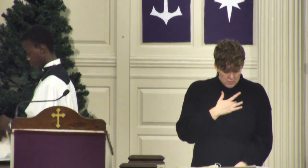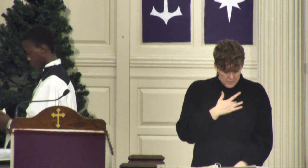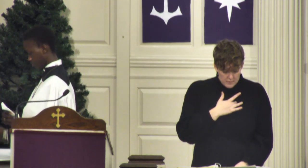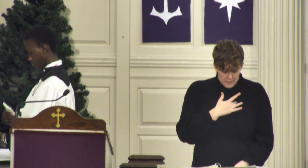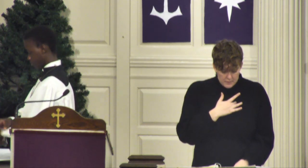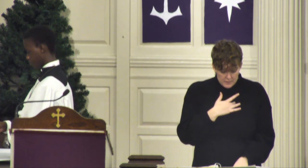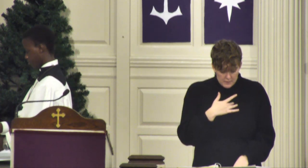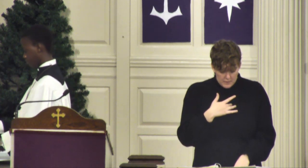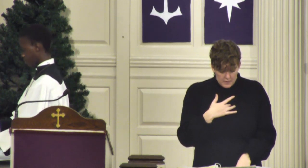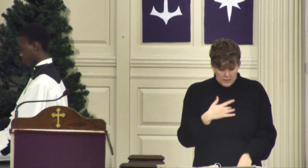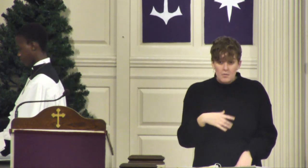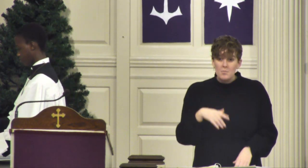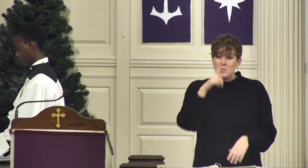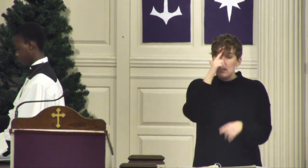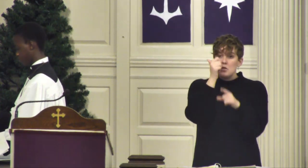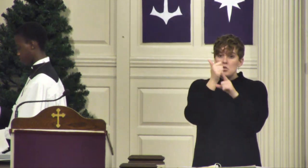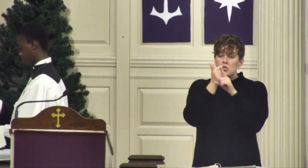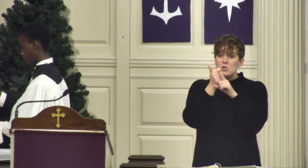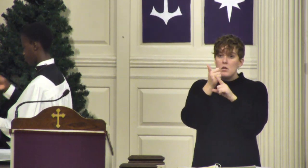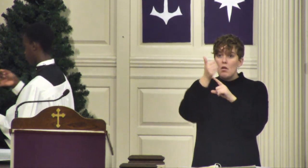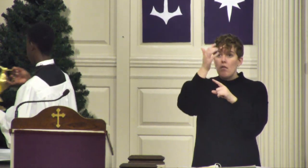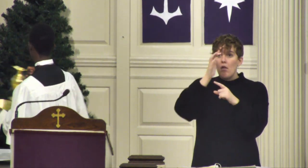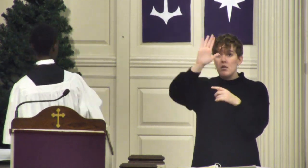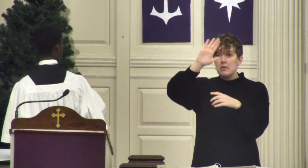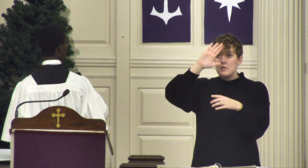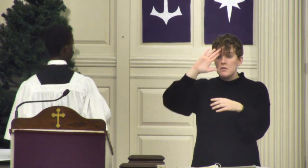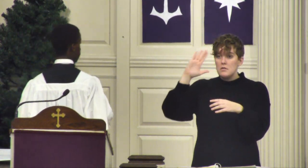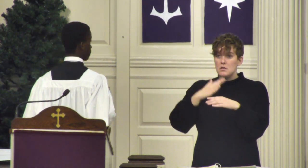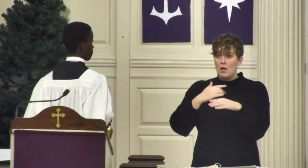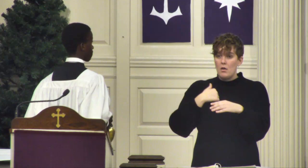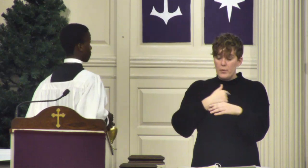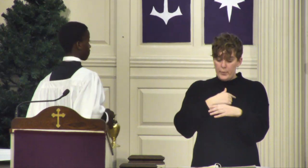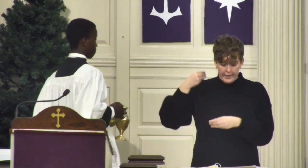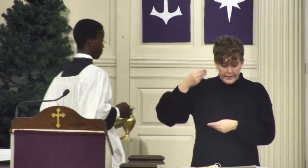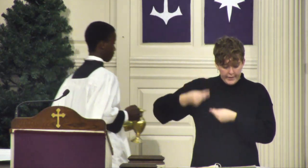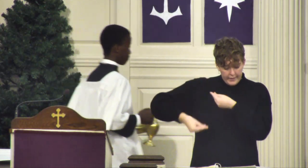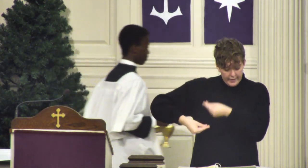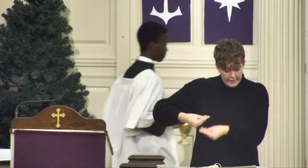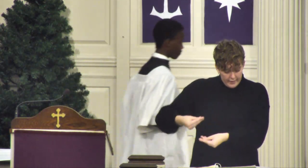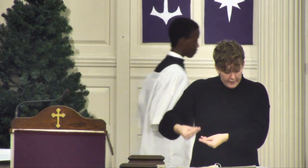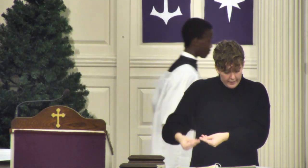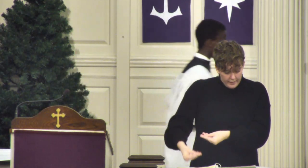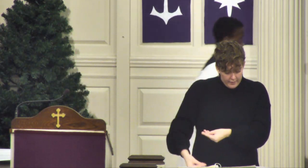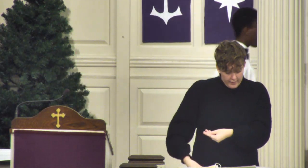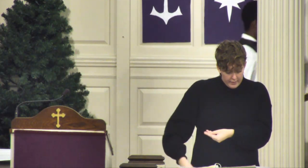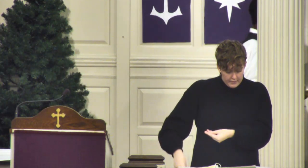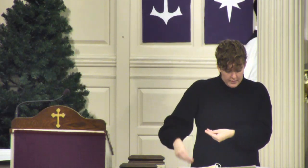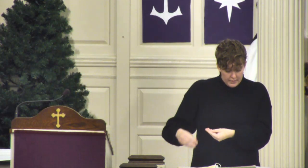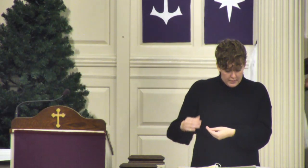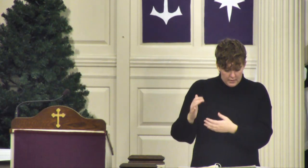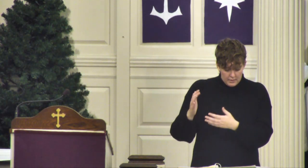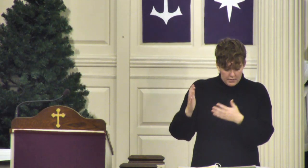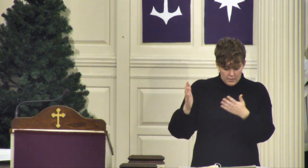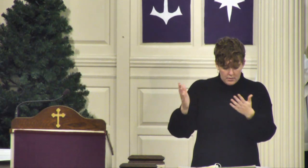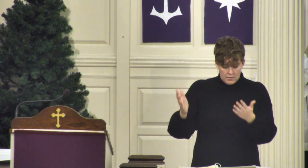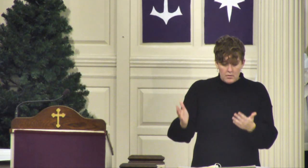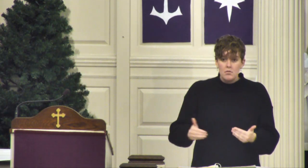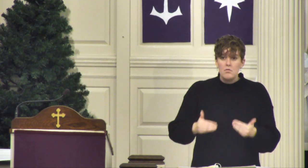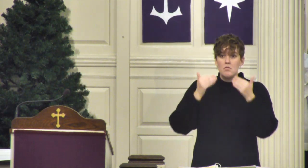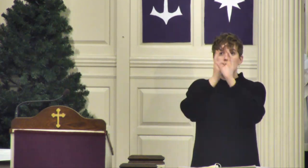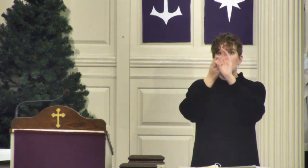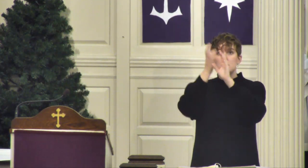alone, by the sonship we inherit, raise us